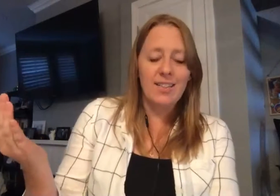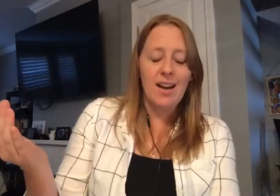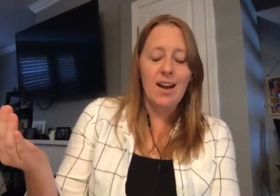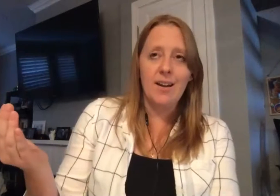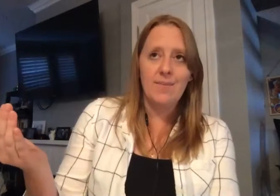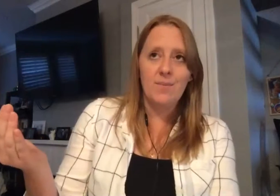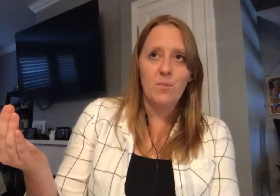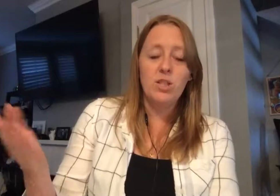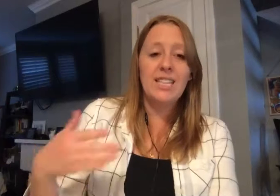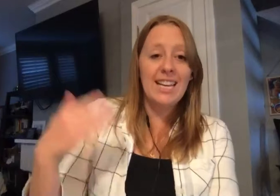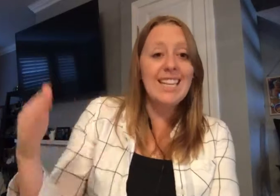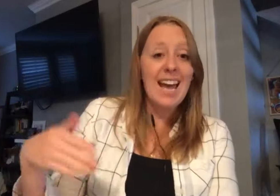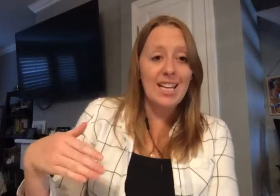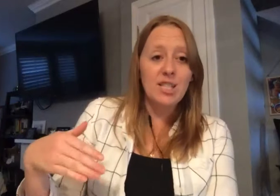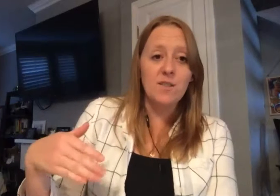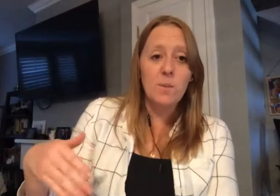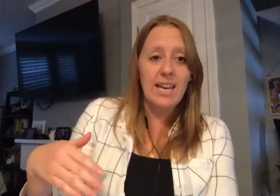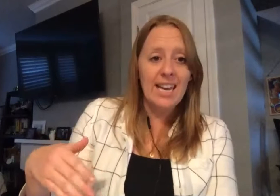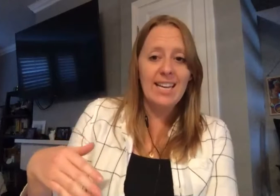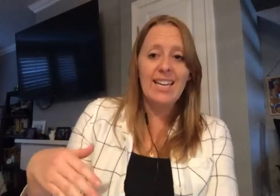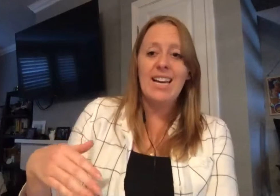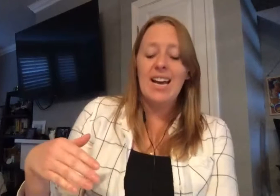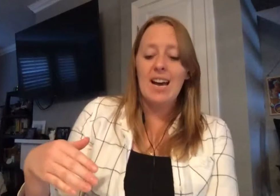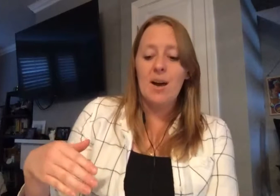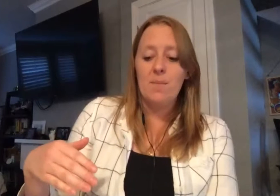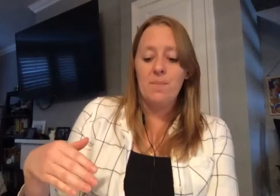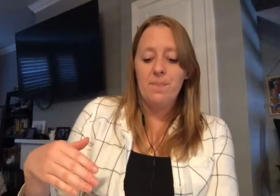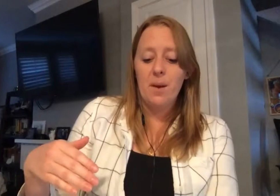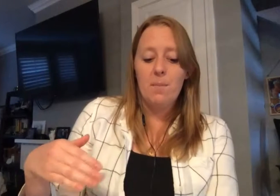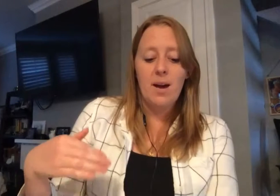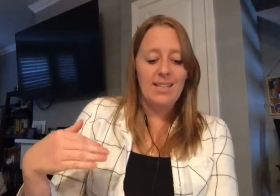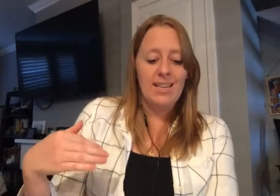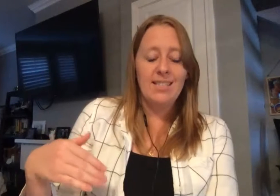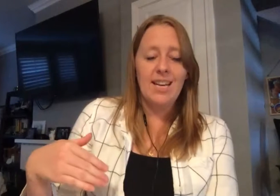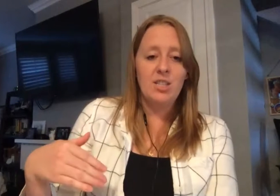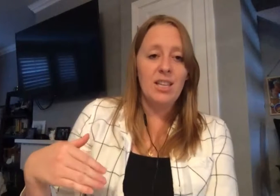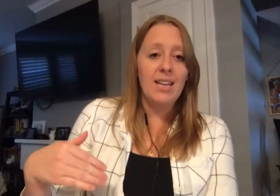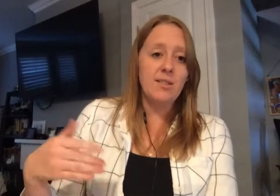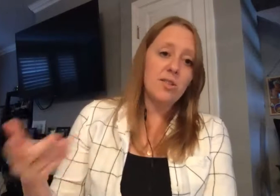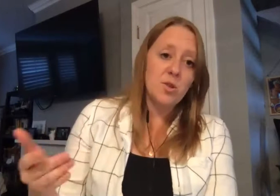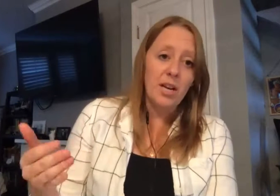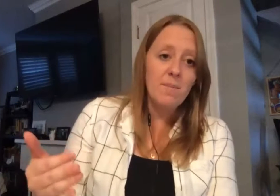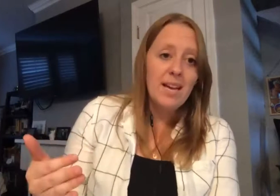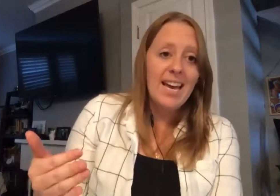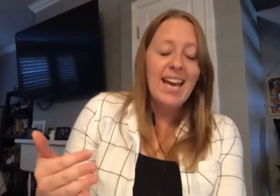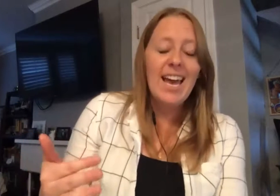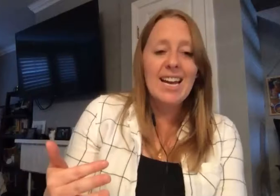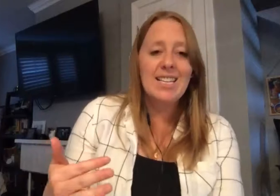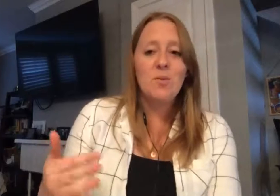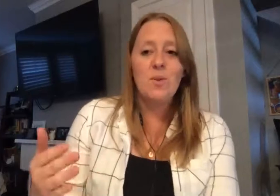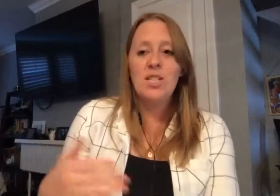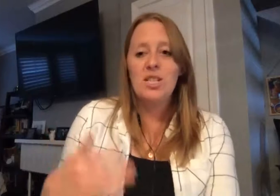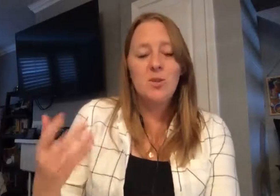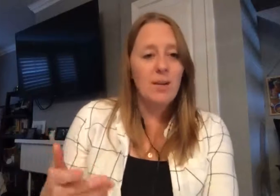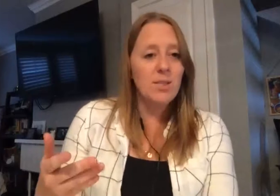to, she's getting to that age of speaking, but instead she likes to scream.